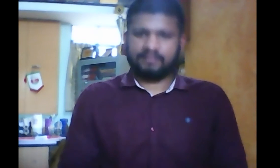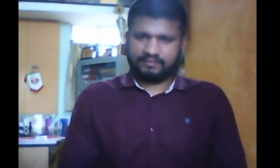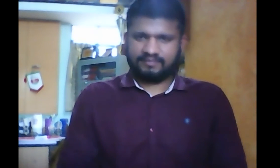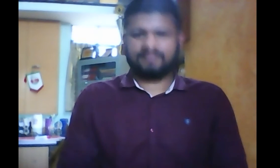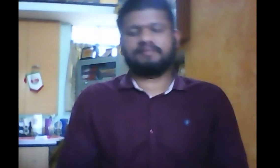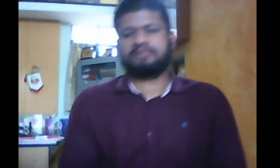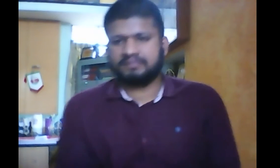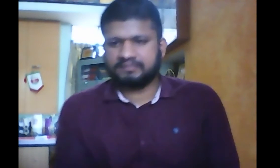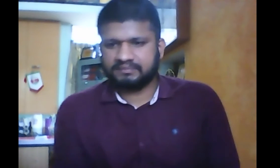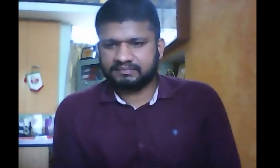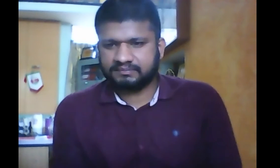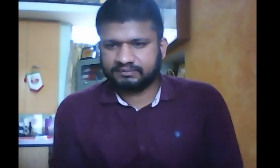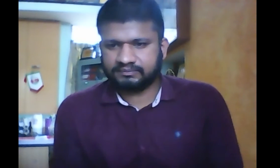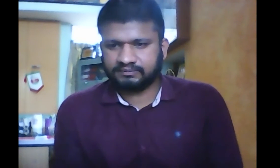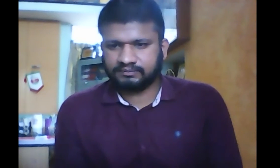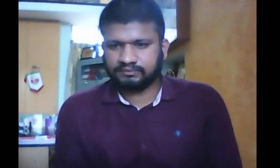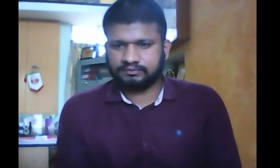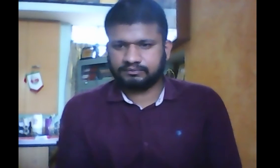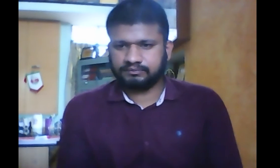I am deaf. Right.